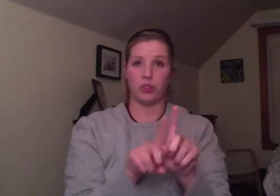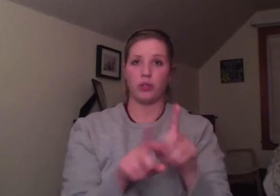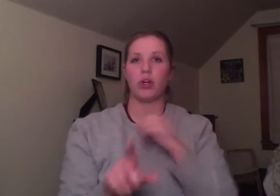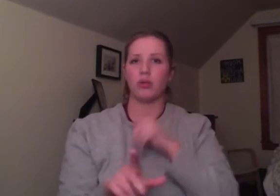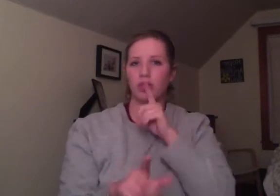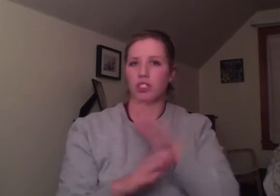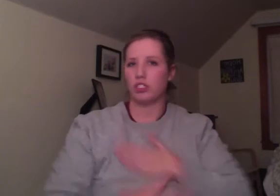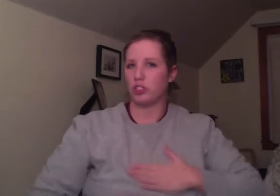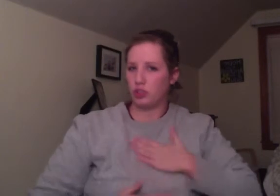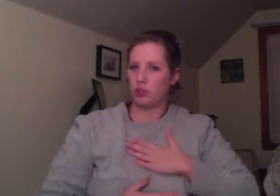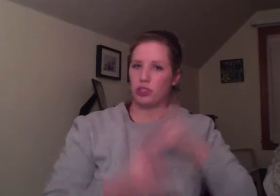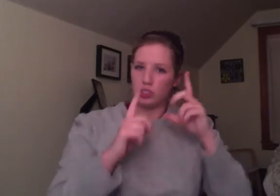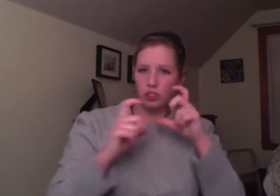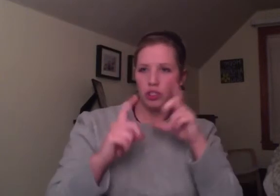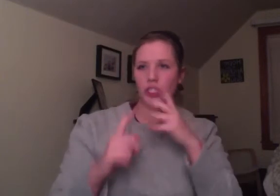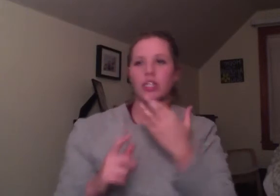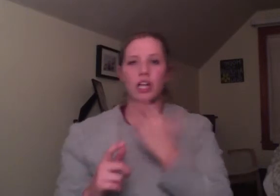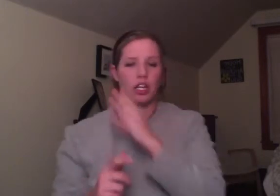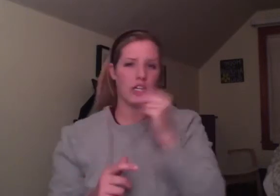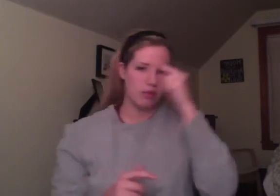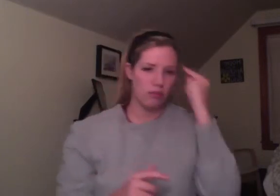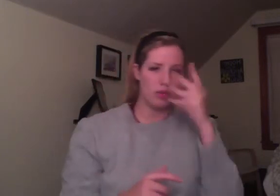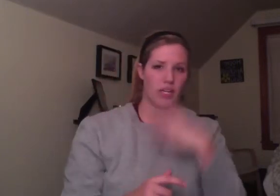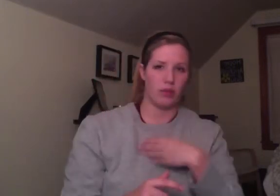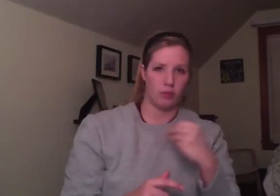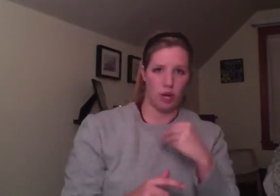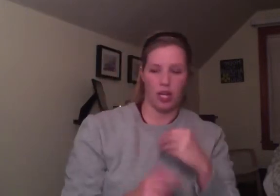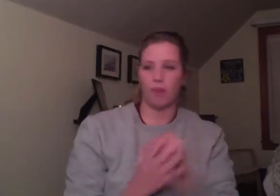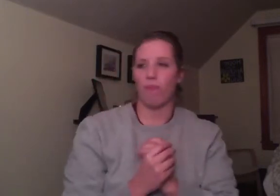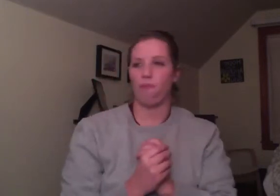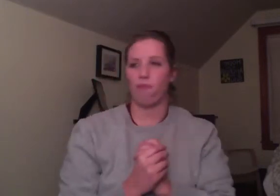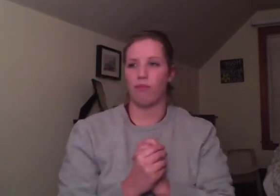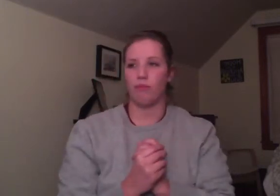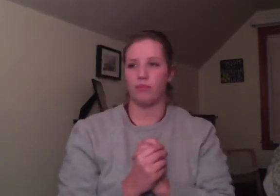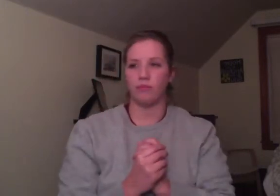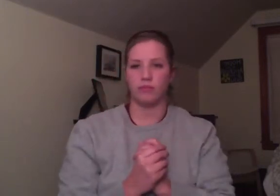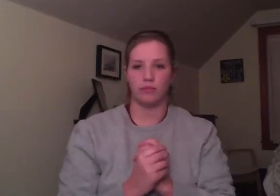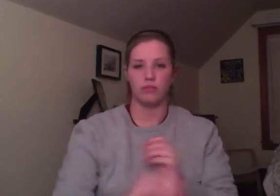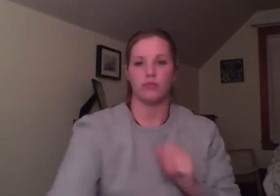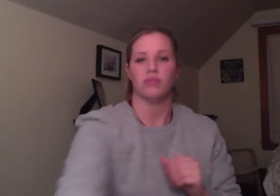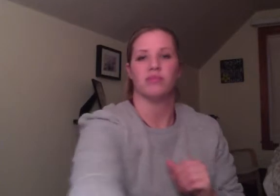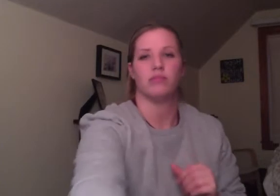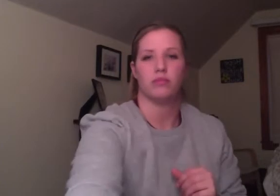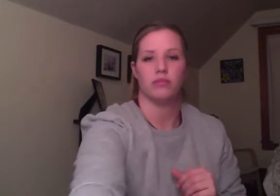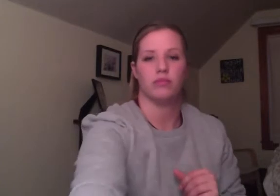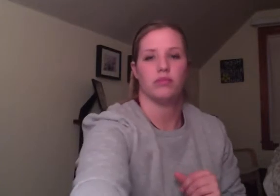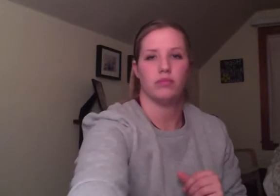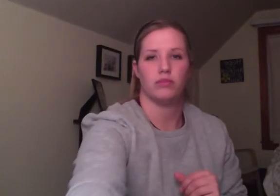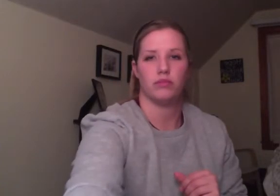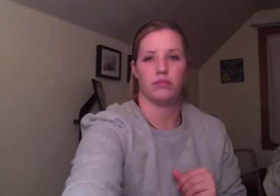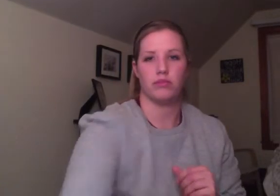kind of think of it as having 2 sets of eyes, and I have a set of eyes I use when I'm shooting color, looking for specific colors